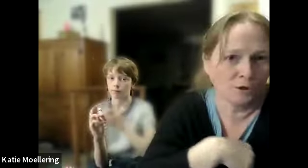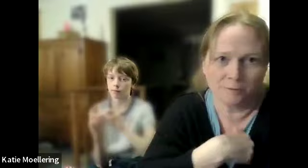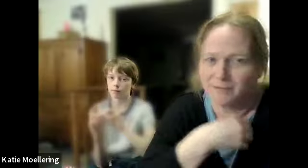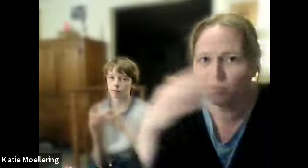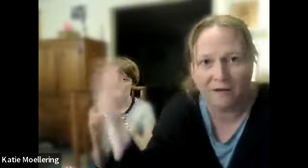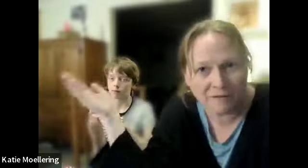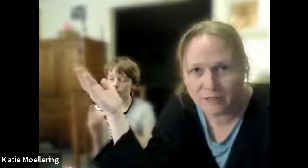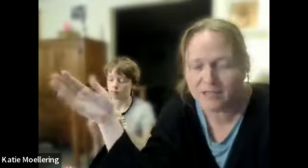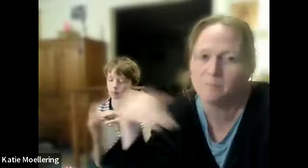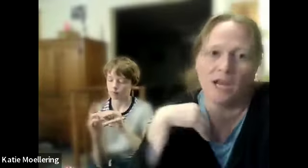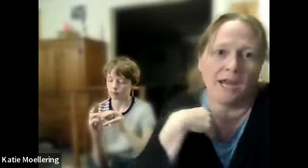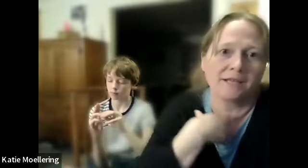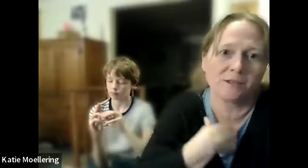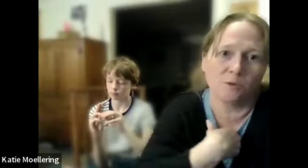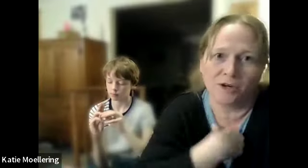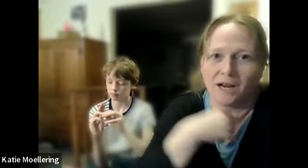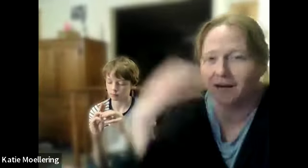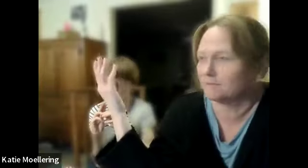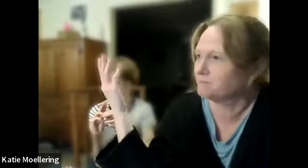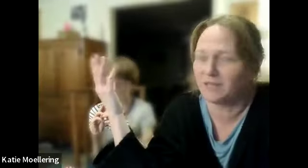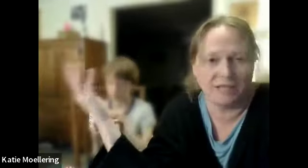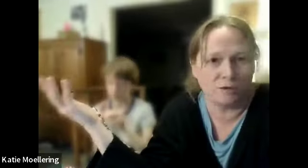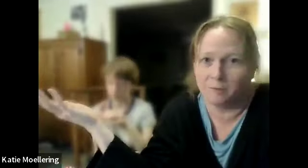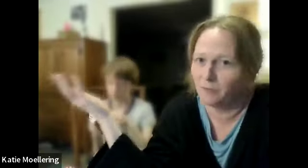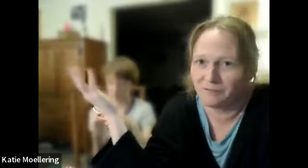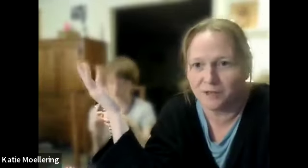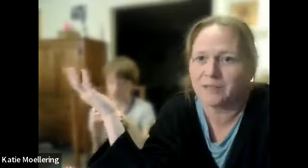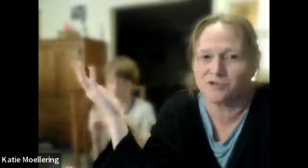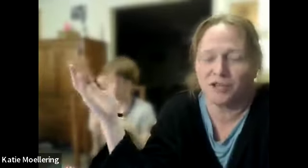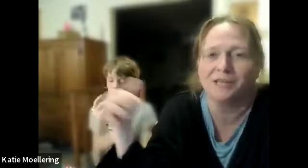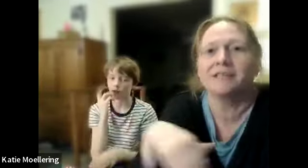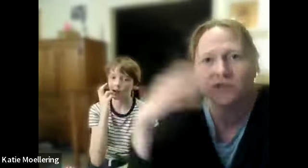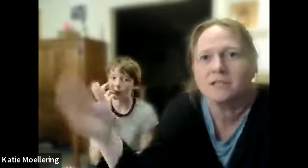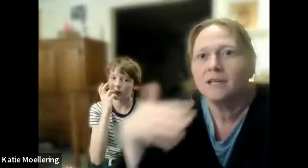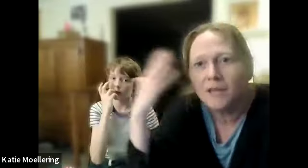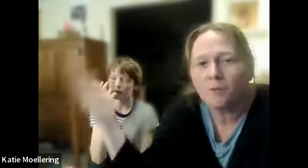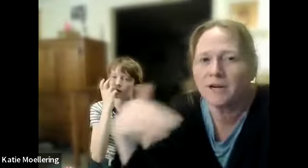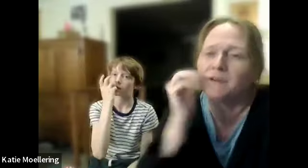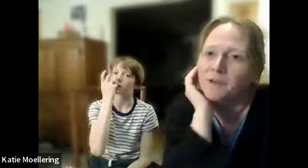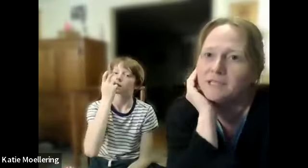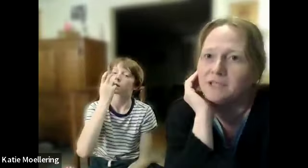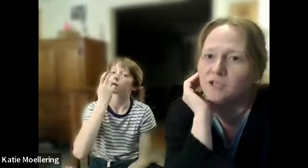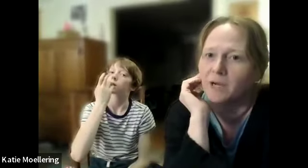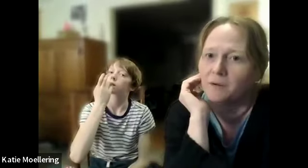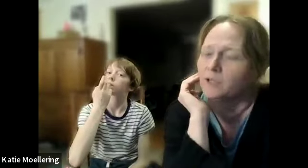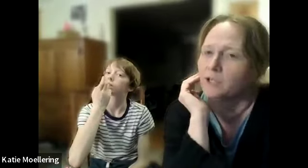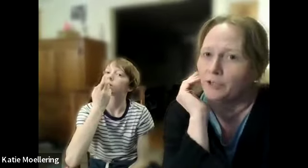or these are my favorite subjects, or can you tell me where to find a restaurant? Like, just whatever phrases you might want to